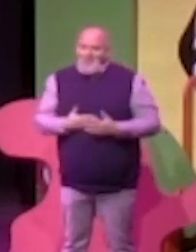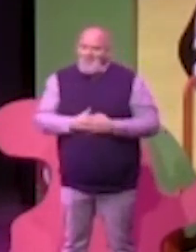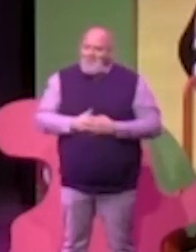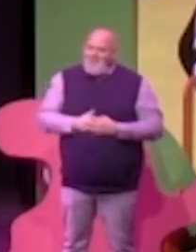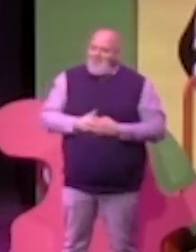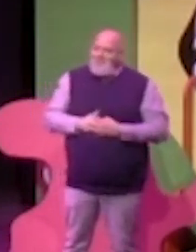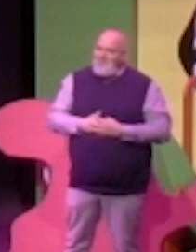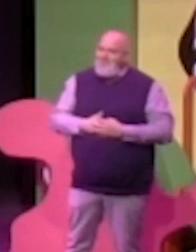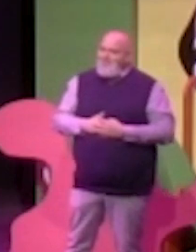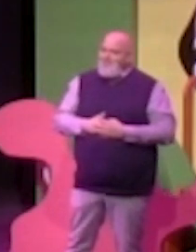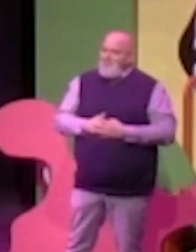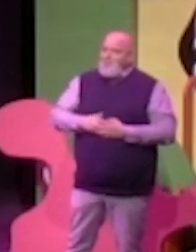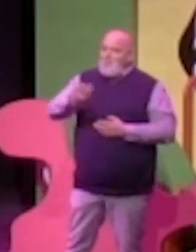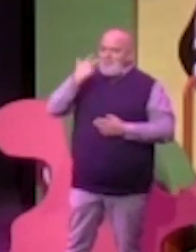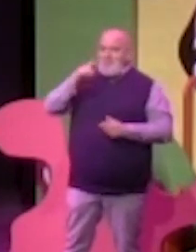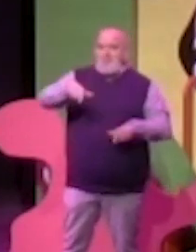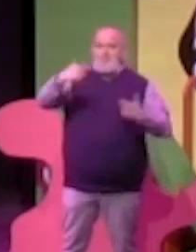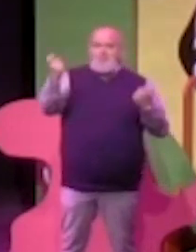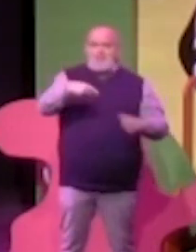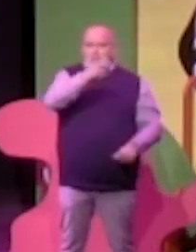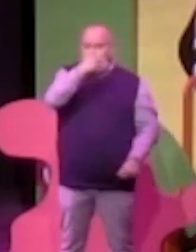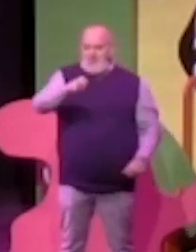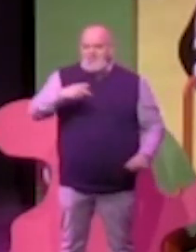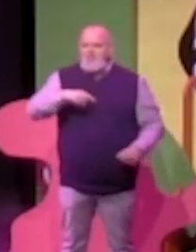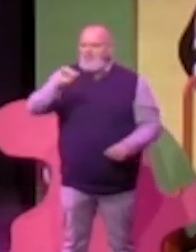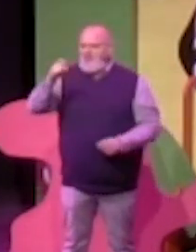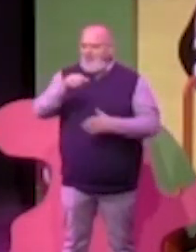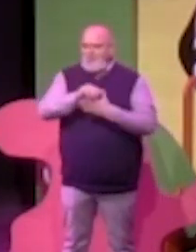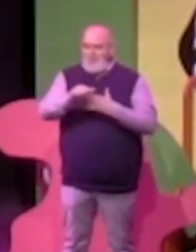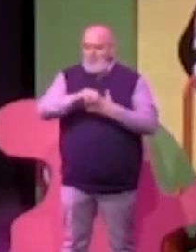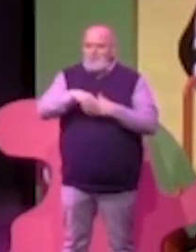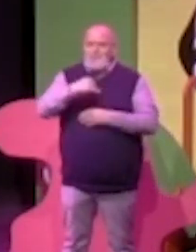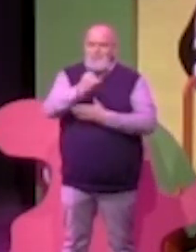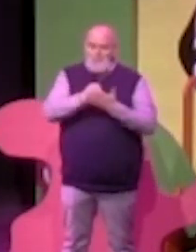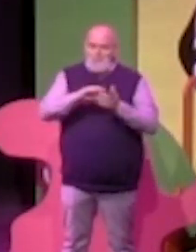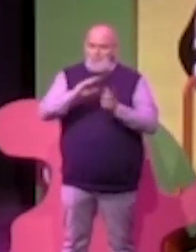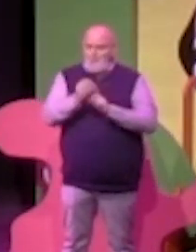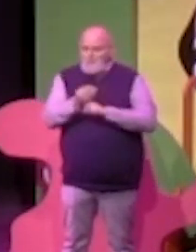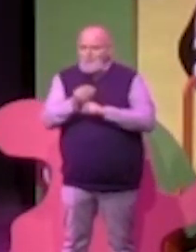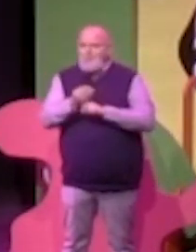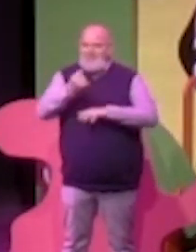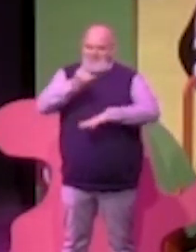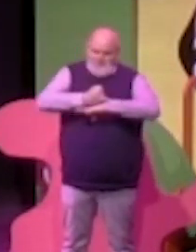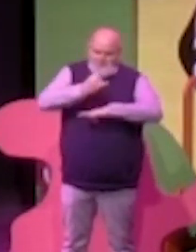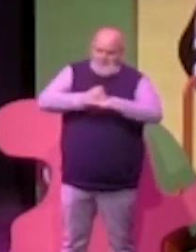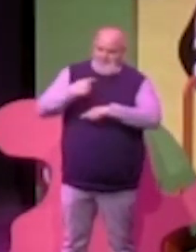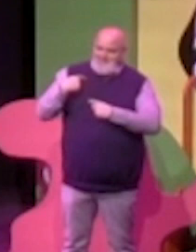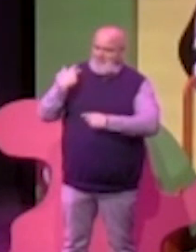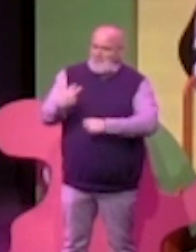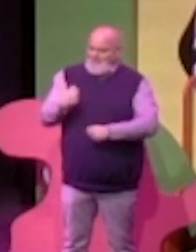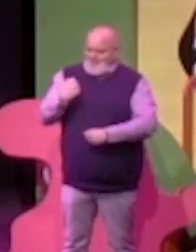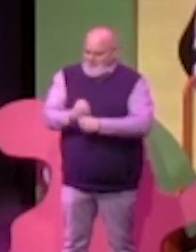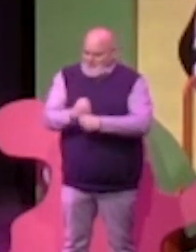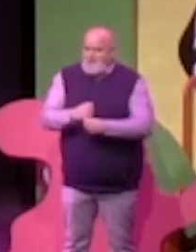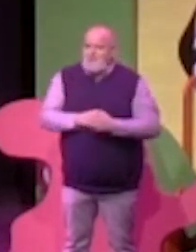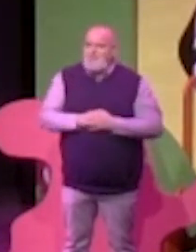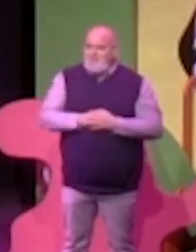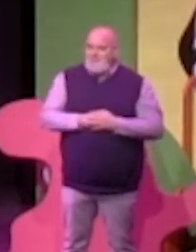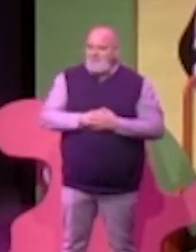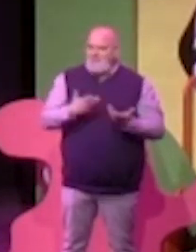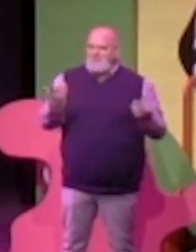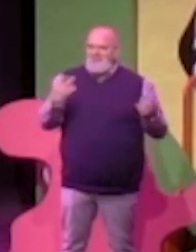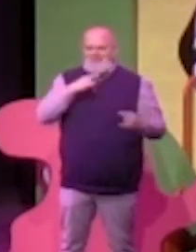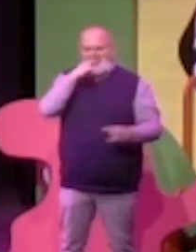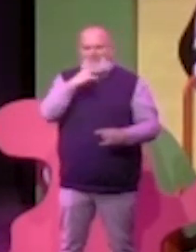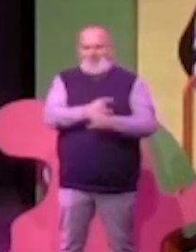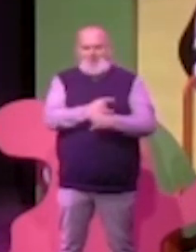greatest transfer of tax dollars to arts and culture institutions in the last 3 years, which is sort of ironic because you don't think of